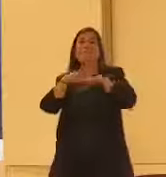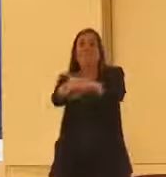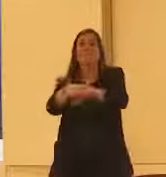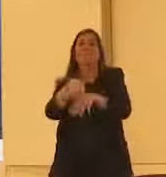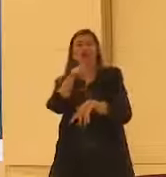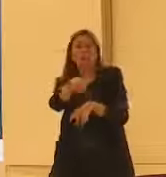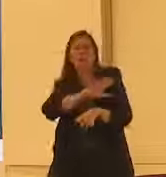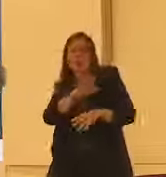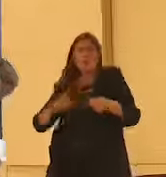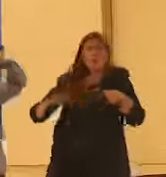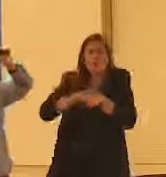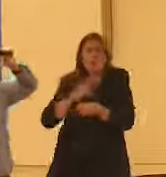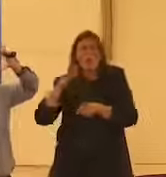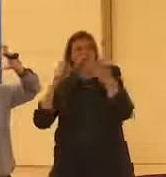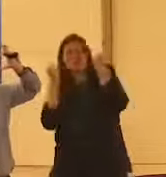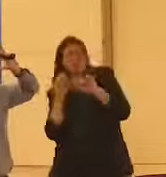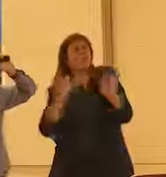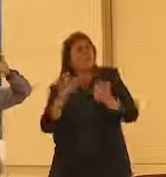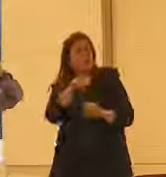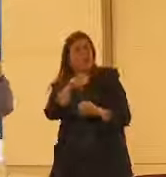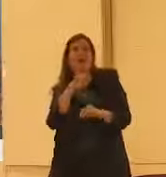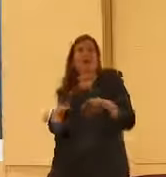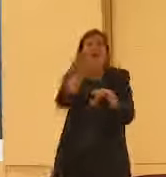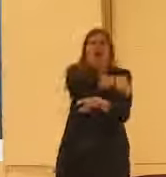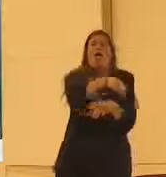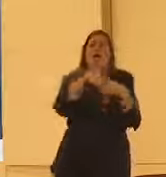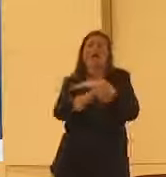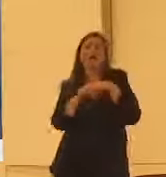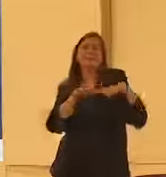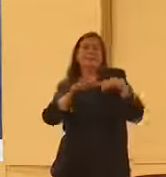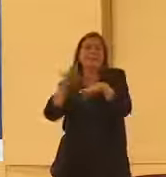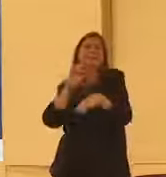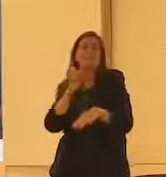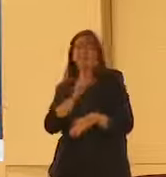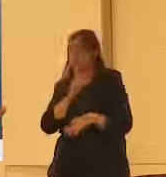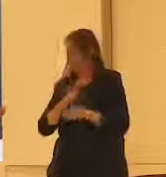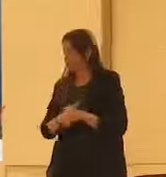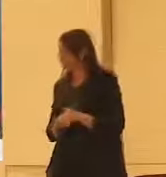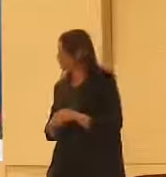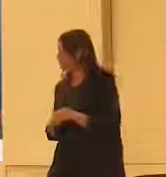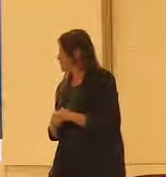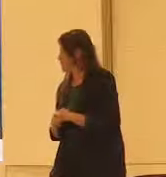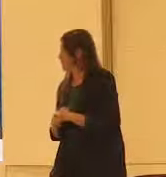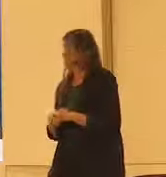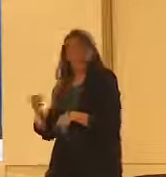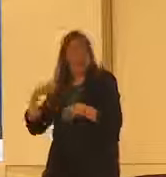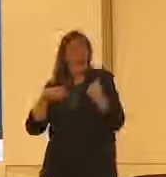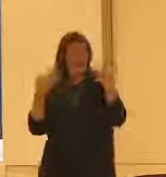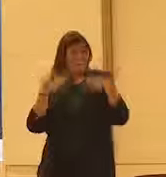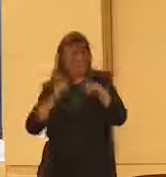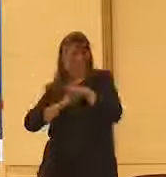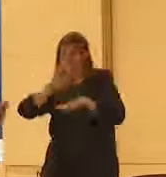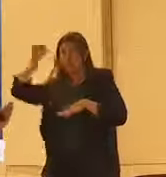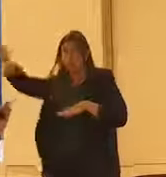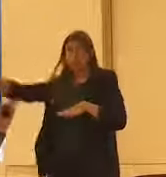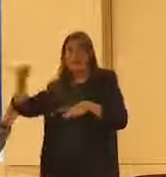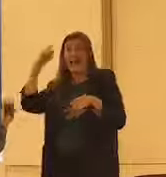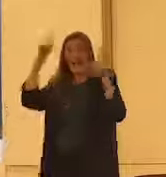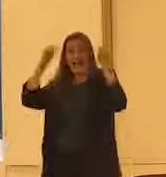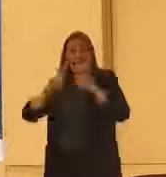The final really positive bit is, from my time as a doctor, I've been to India to talk about deaf psychiatry. I do all sorts of